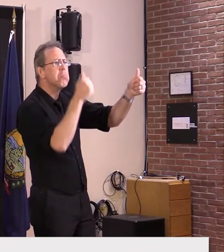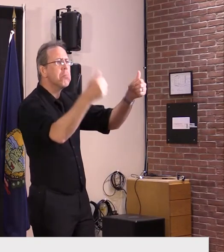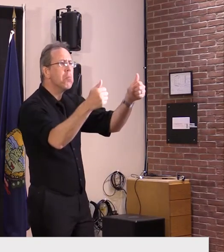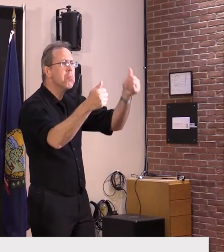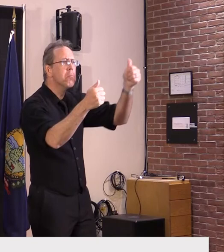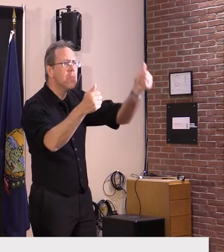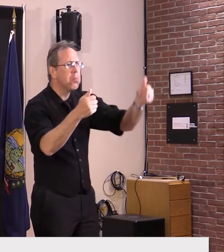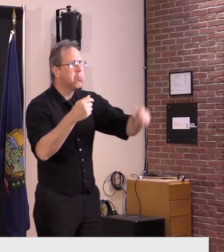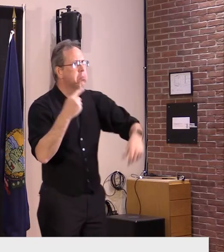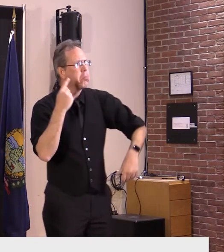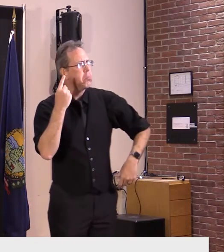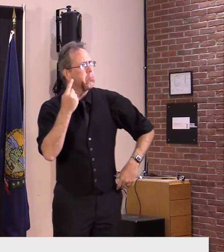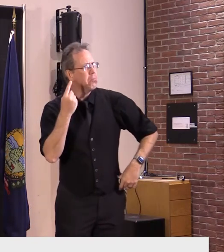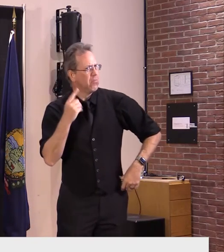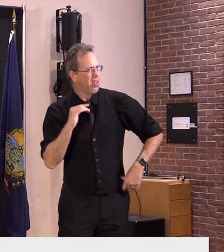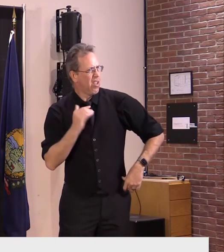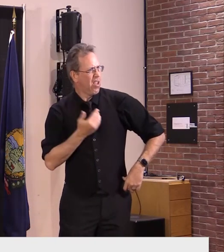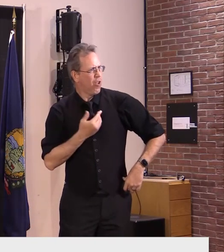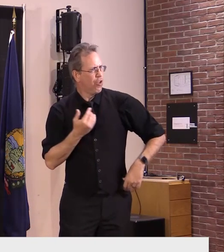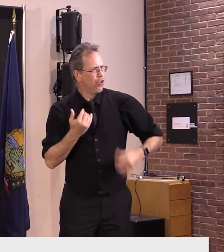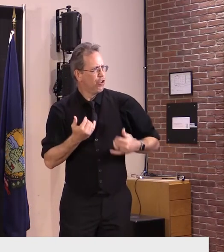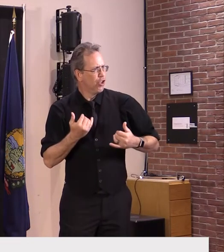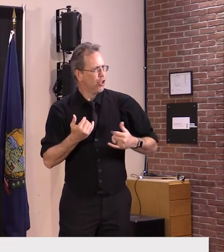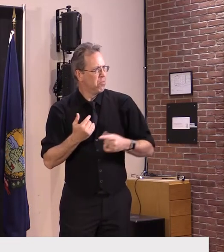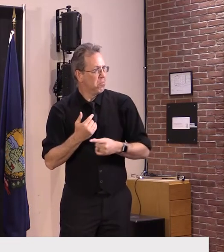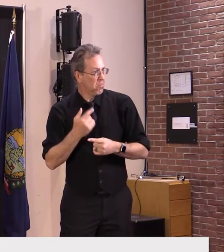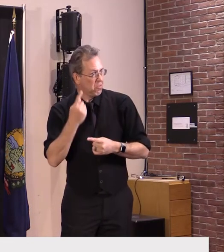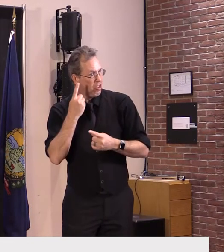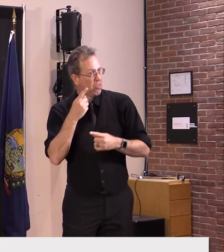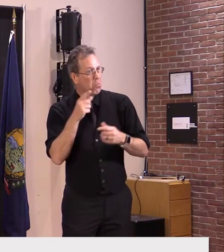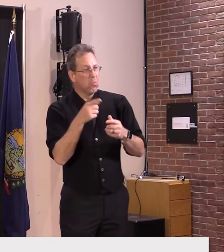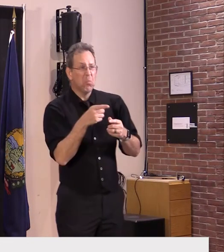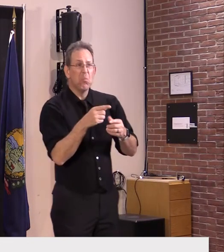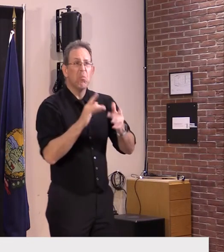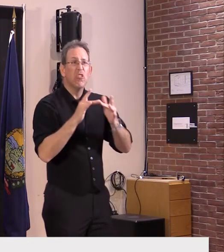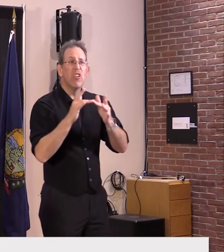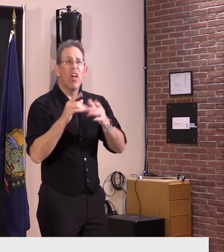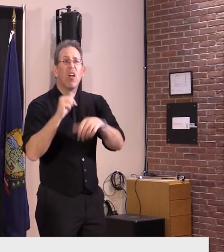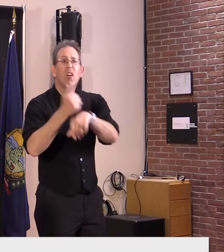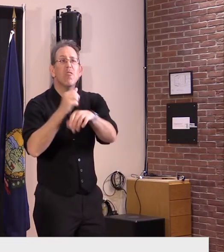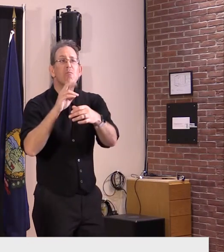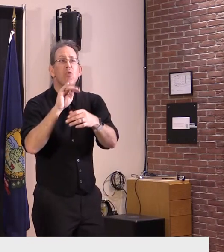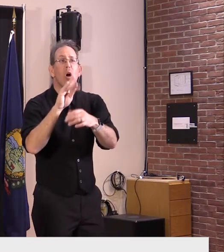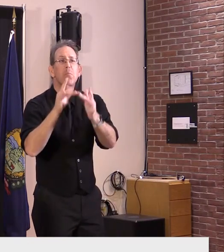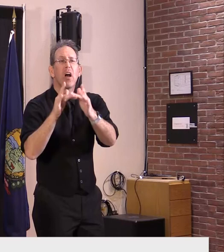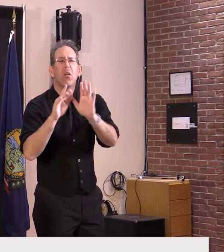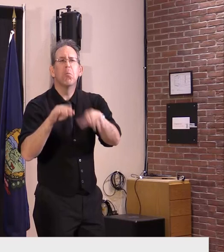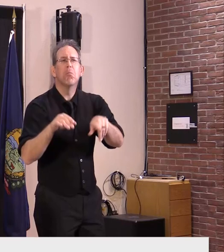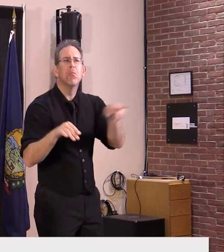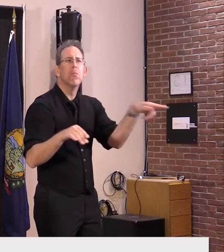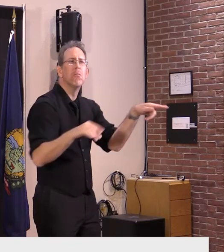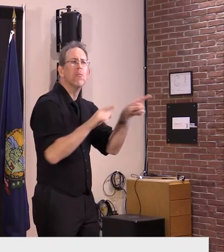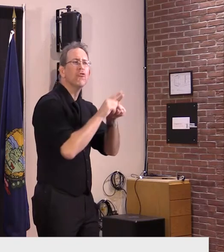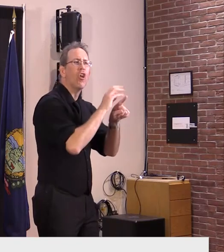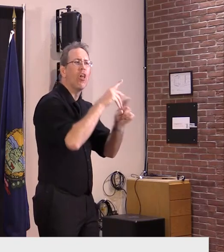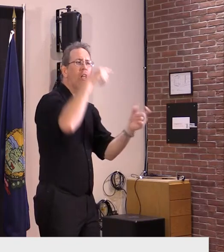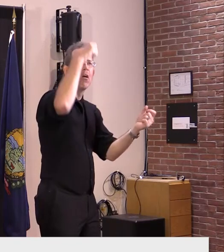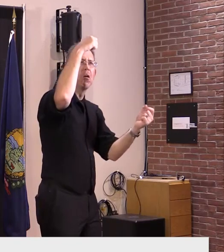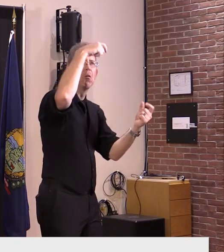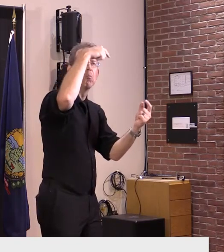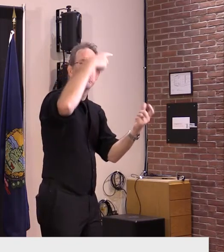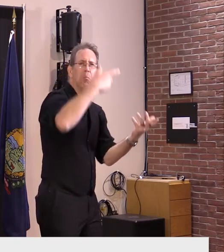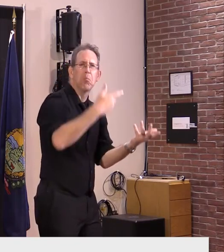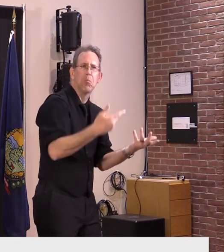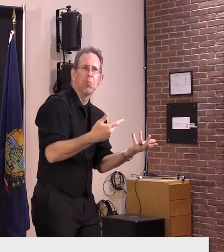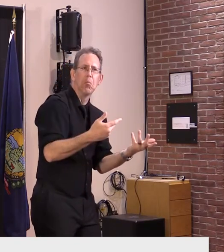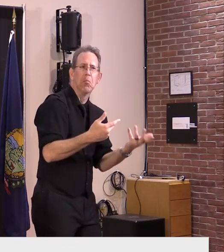you see that as an option that could be added as we go forward in the process of trying to give broadband to rural areas? Yeah, I